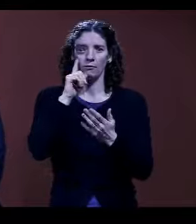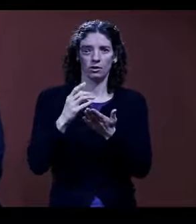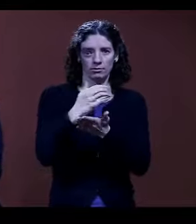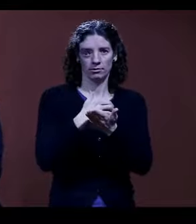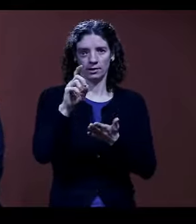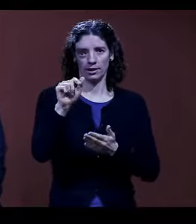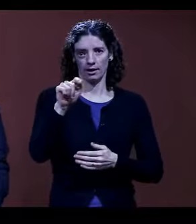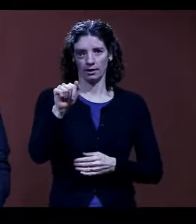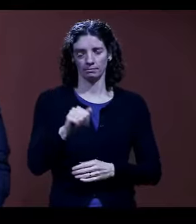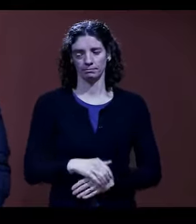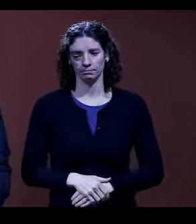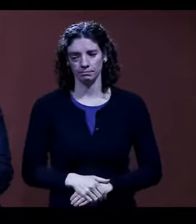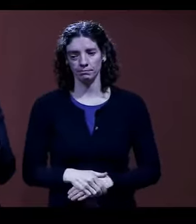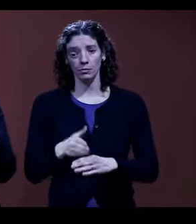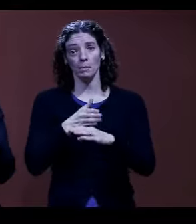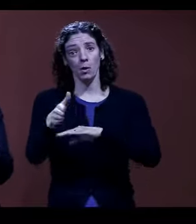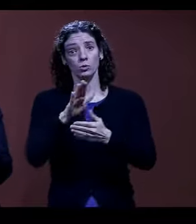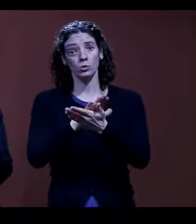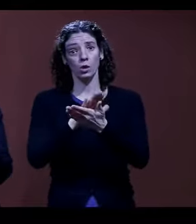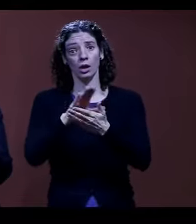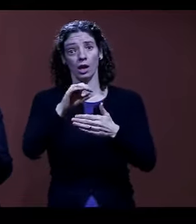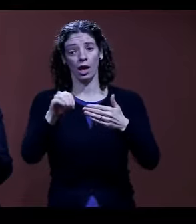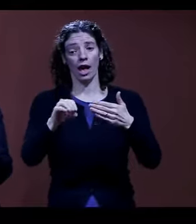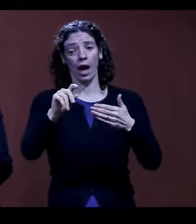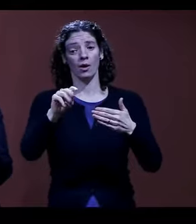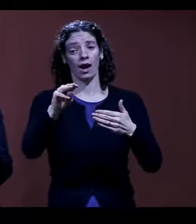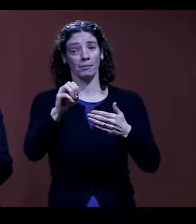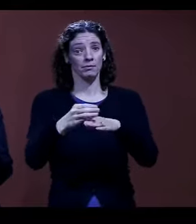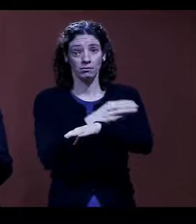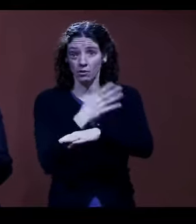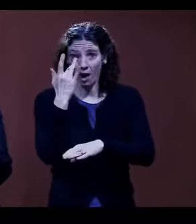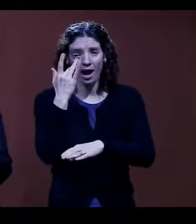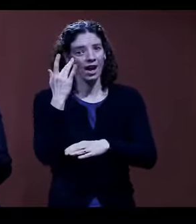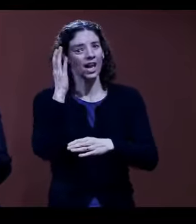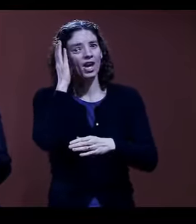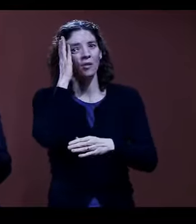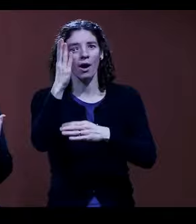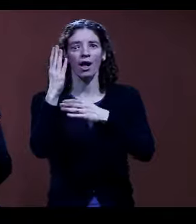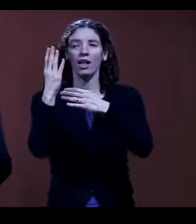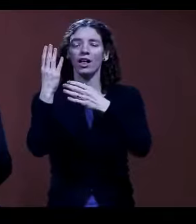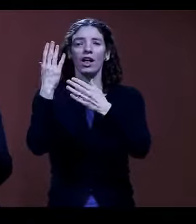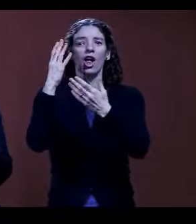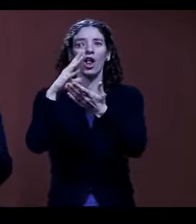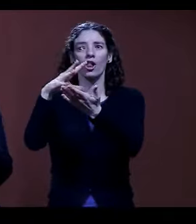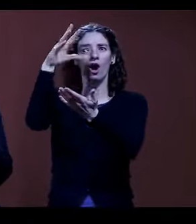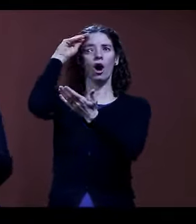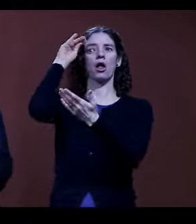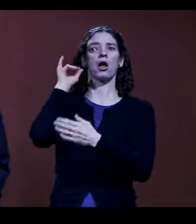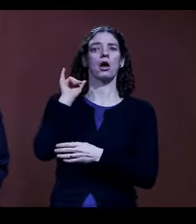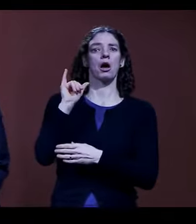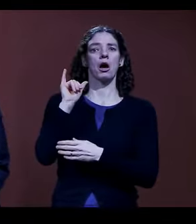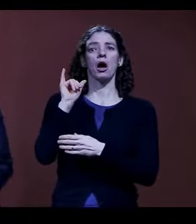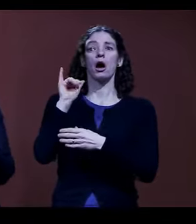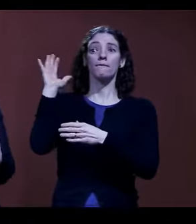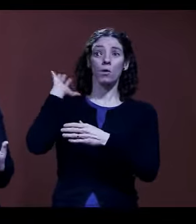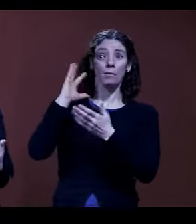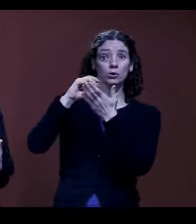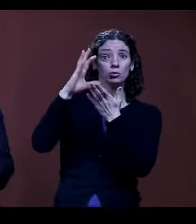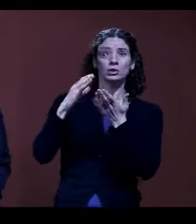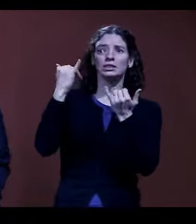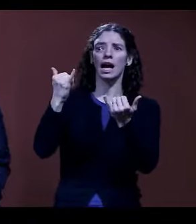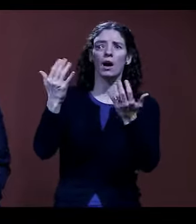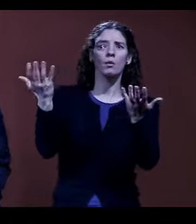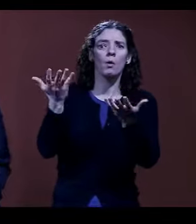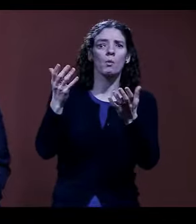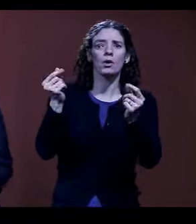Why it's important, post-school outcomes are important really because it informs program improvement planning by seeing what your former students are doing and what they've done